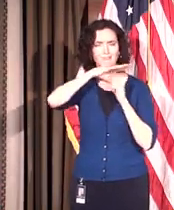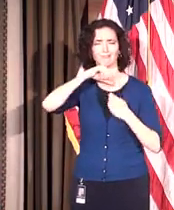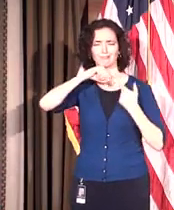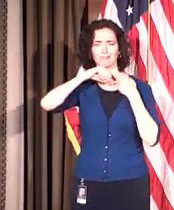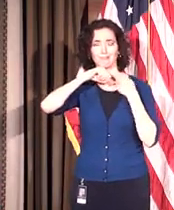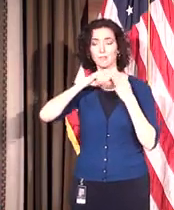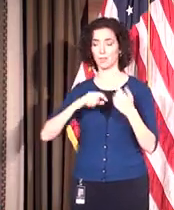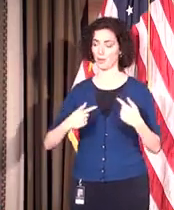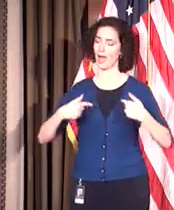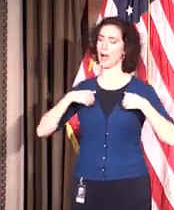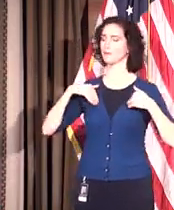us alone. That's not the way it works.